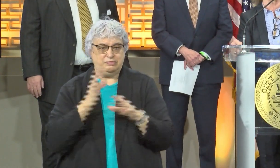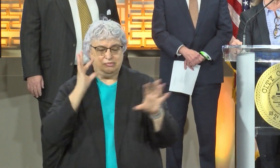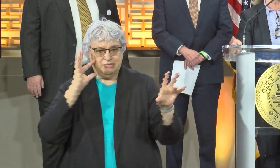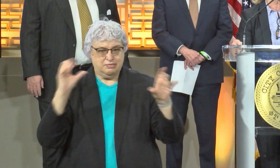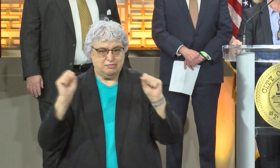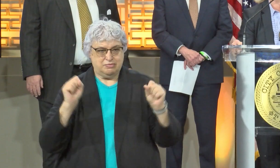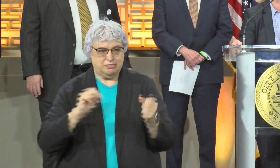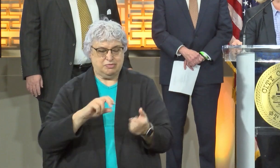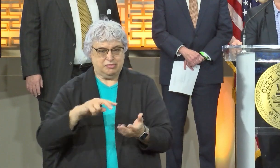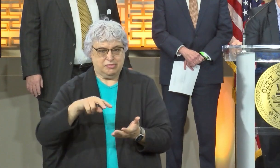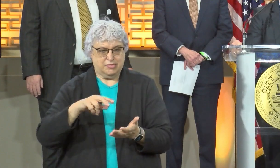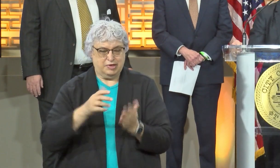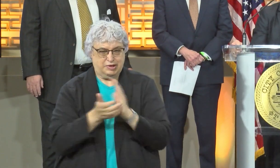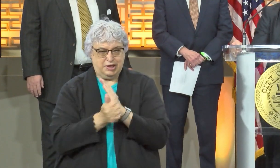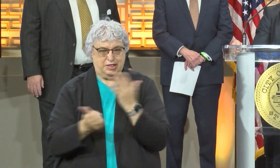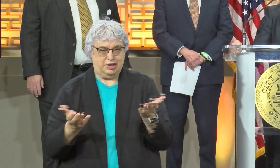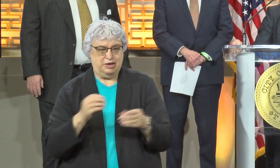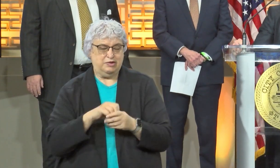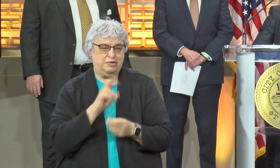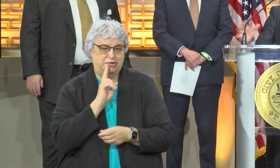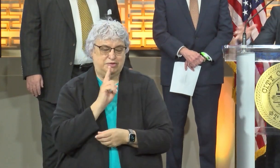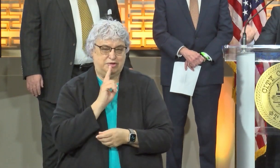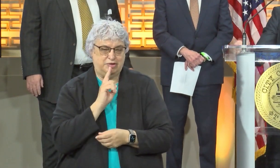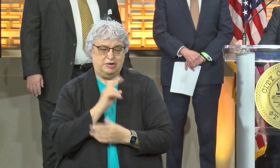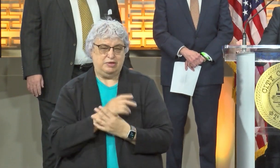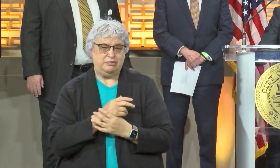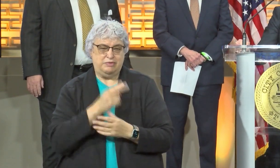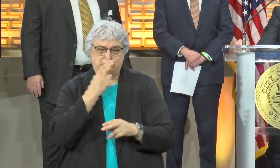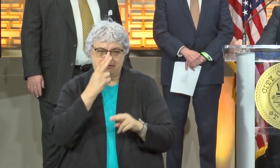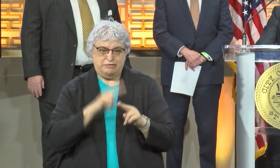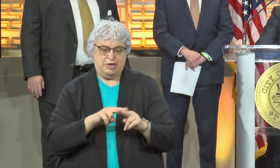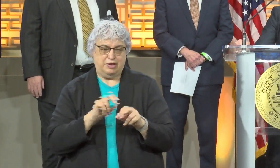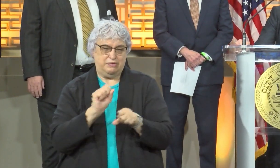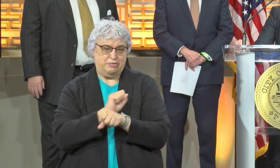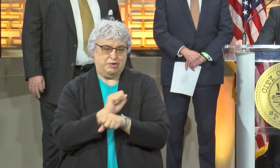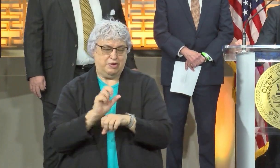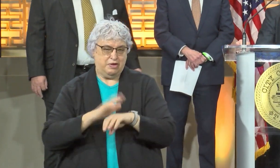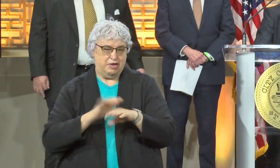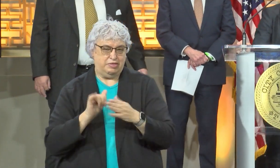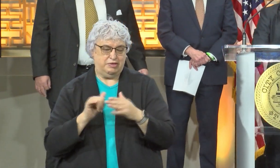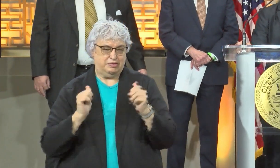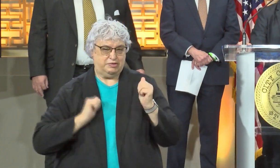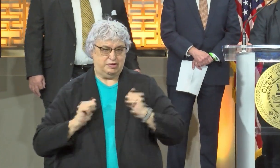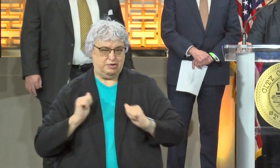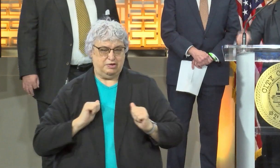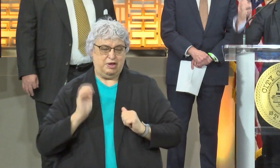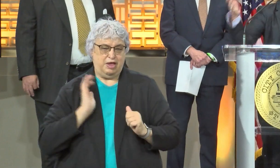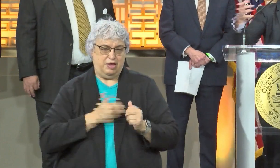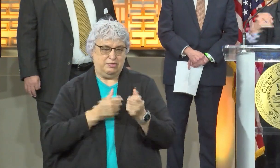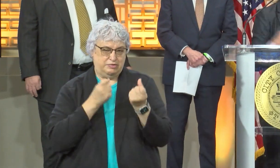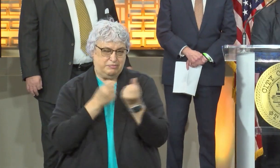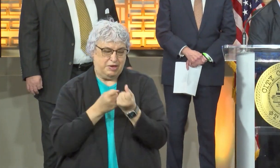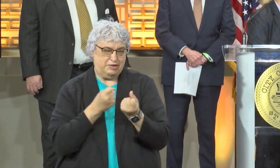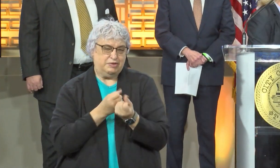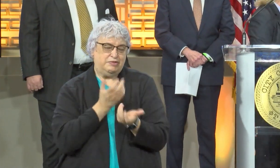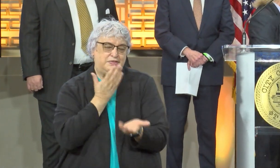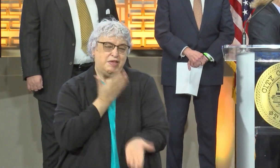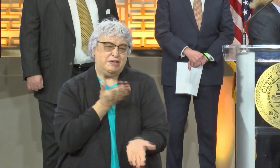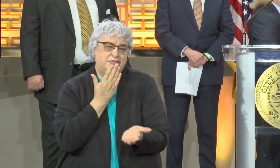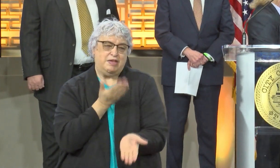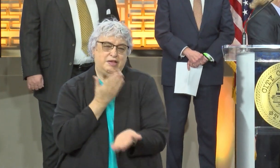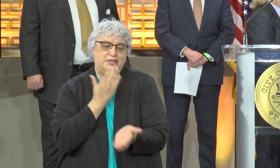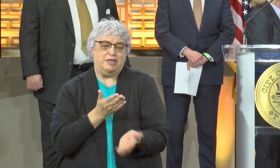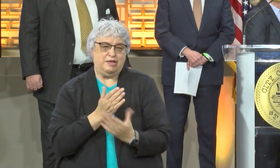enormous talent that we have here in Houston. It's been so much fun to work on this show. And we couldn't do it without our sponsors. We're so happy, as